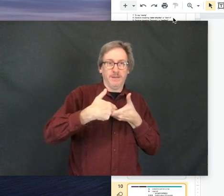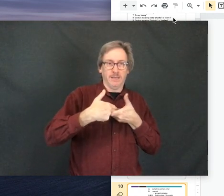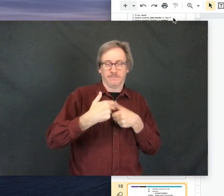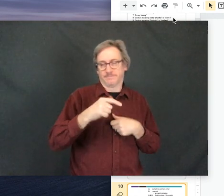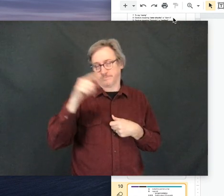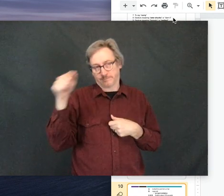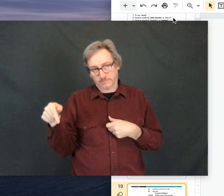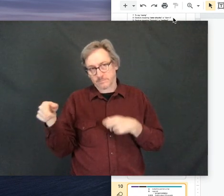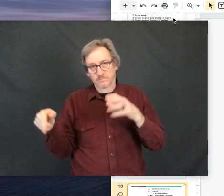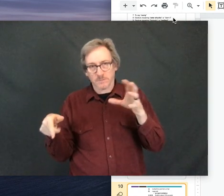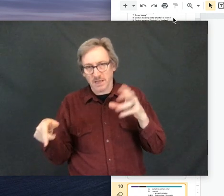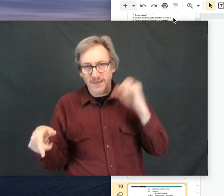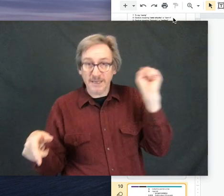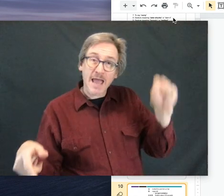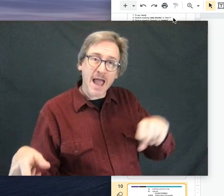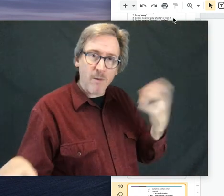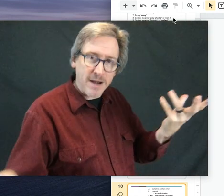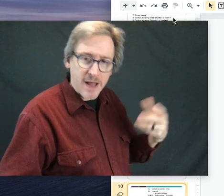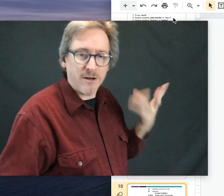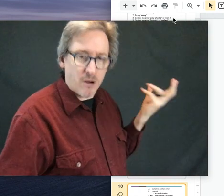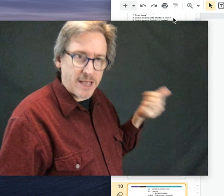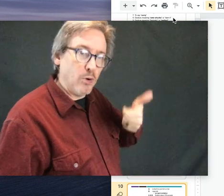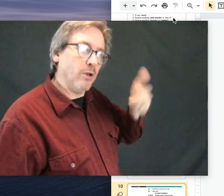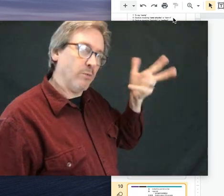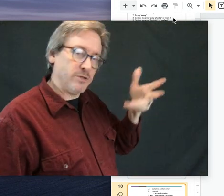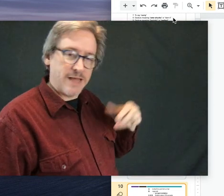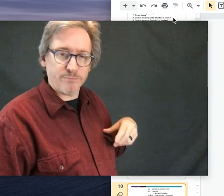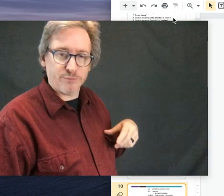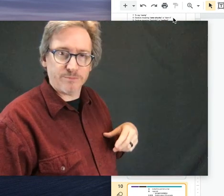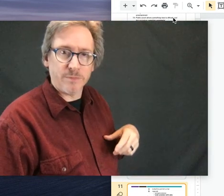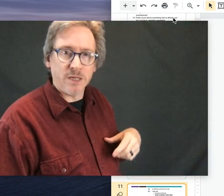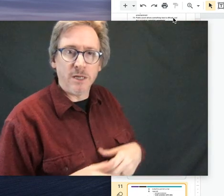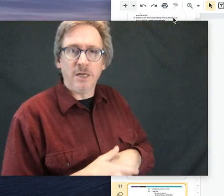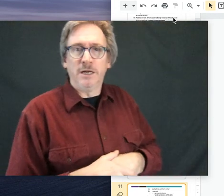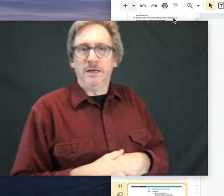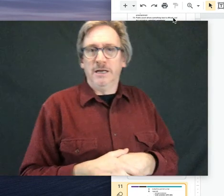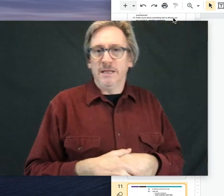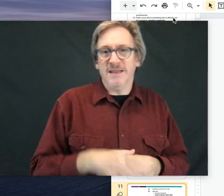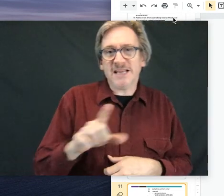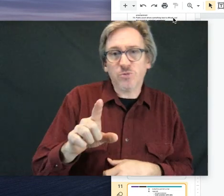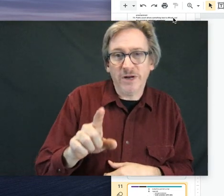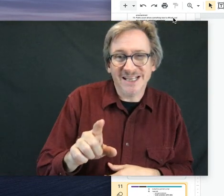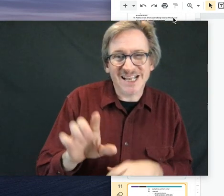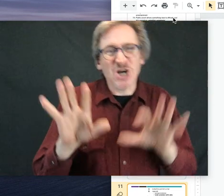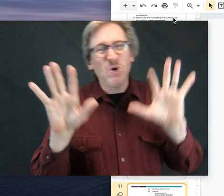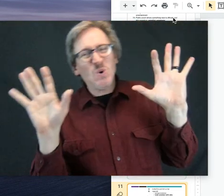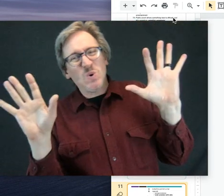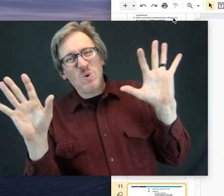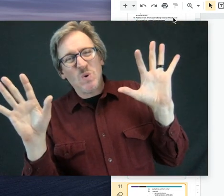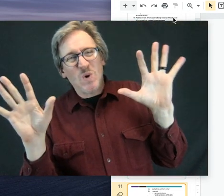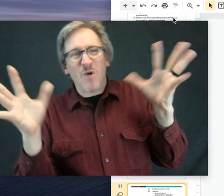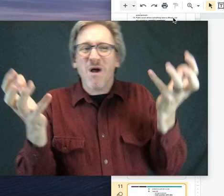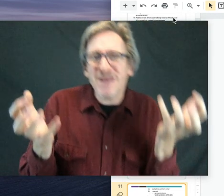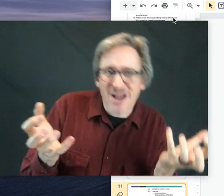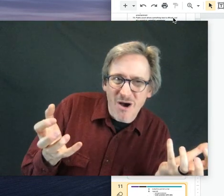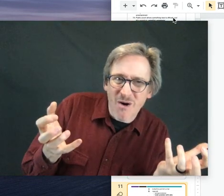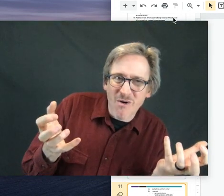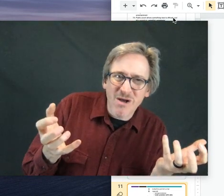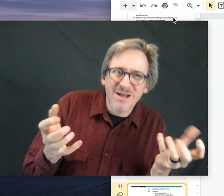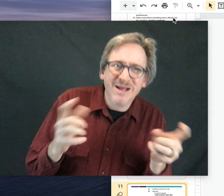join me? And then, yeah, why not? Okay, cool, we'll do that. The next one is, oh, I